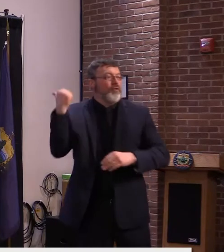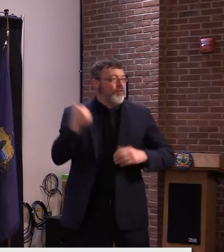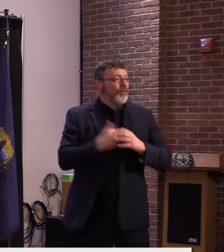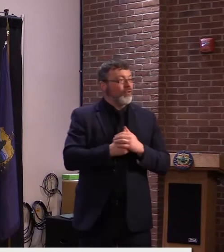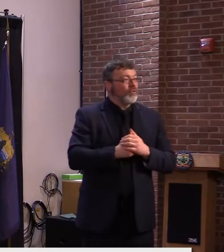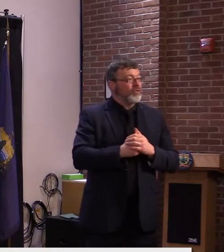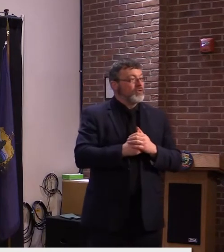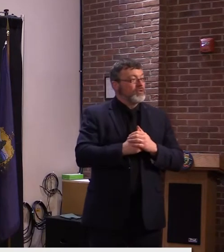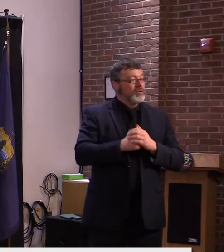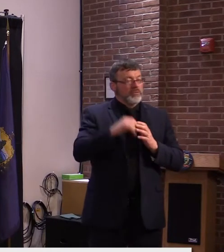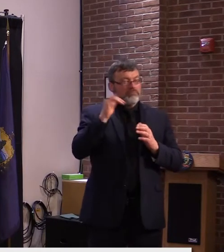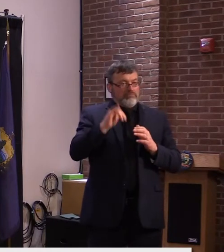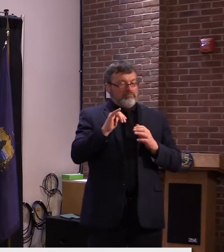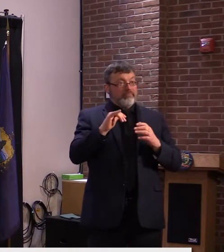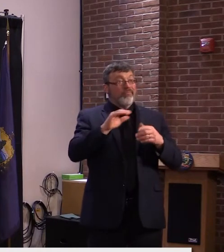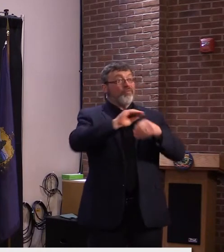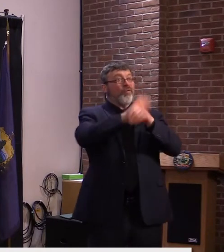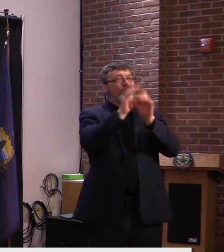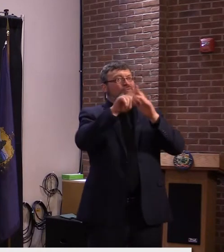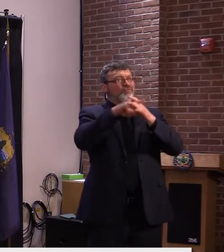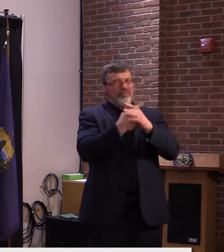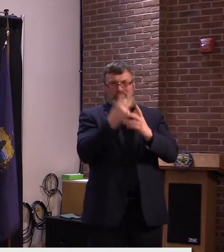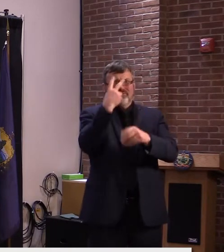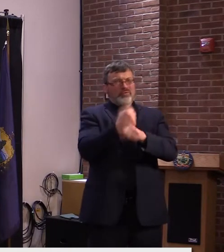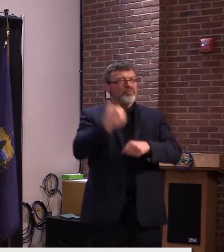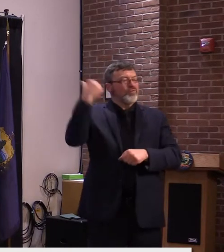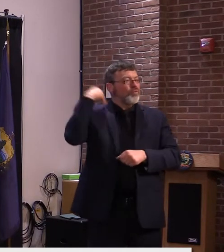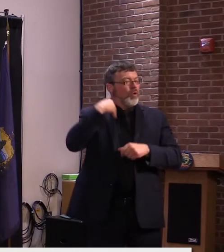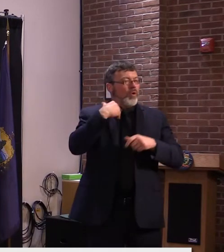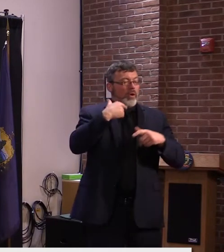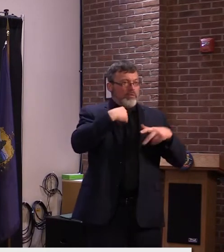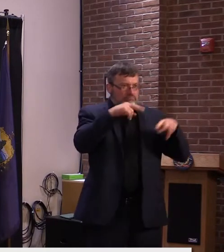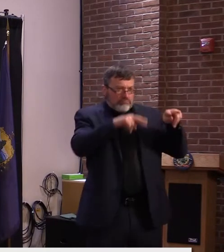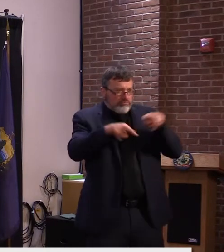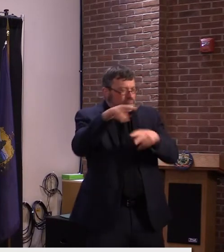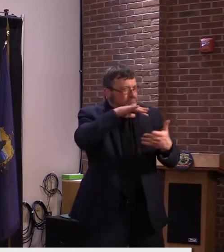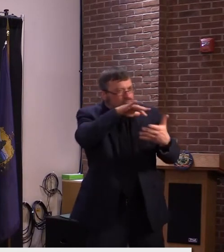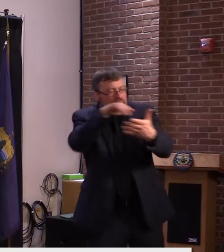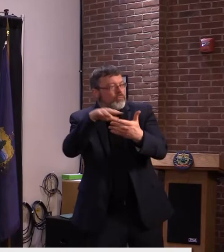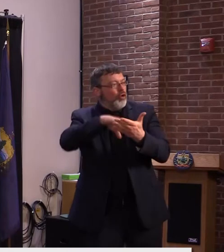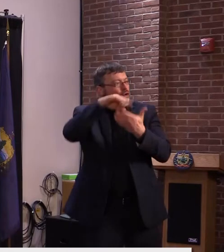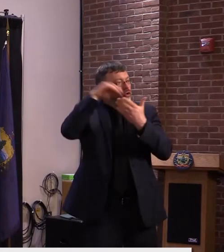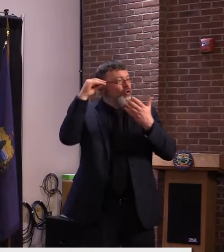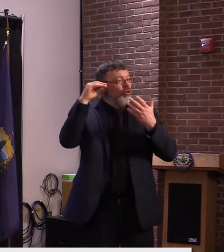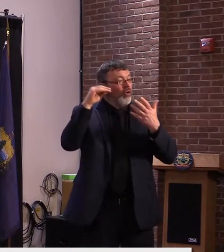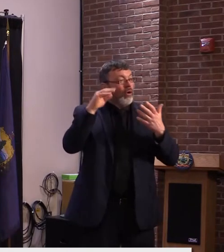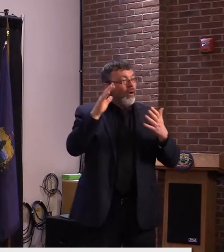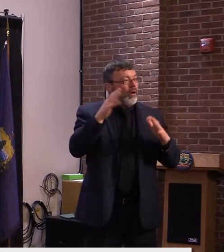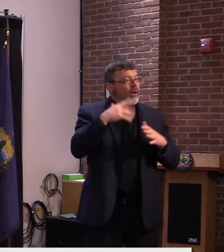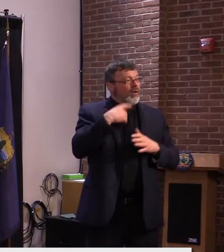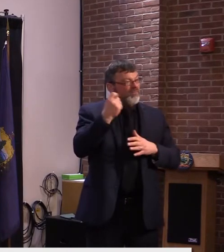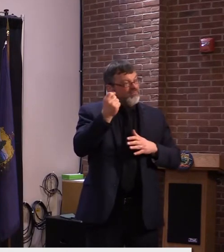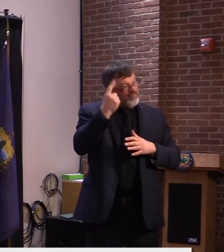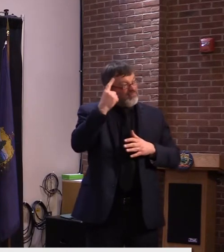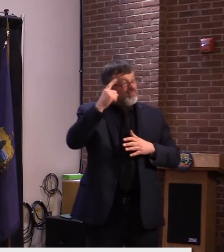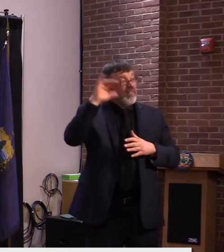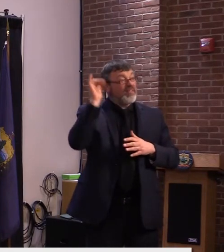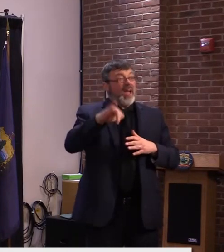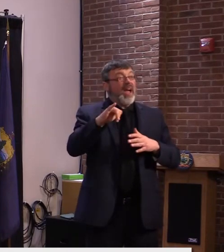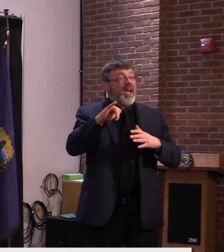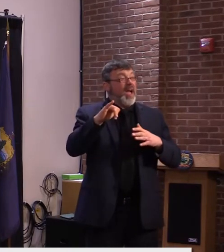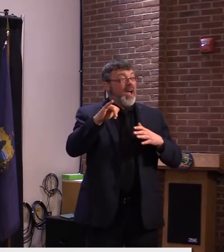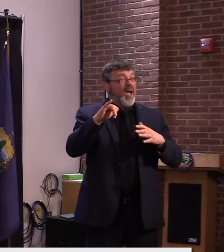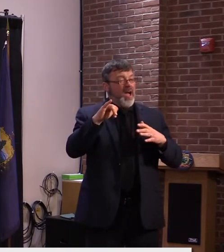about this evolving virus and virus protection. So to be clear, We now know that your immunity decreases